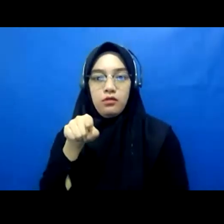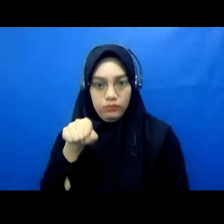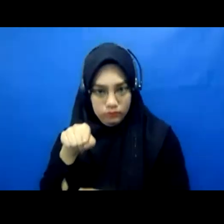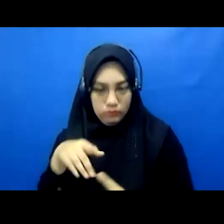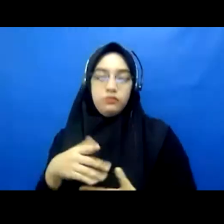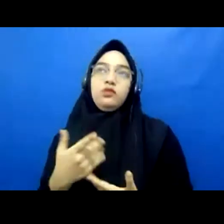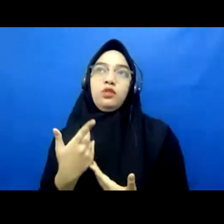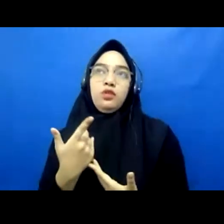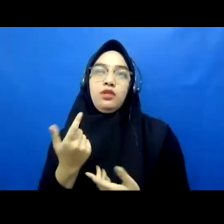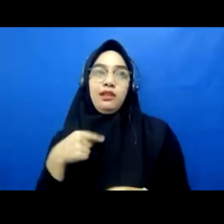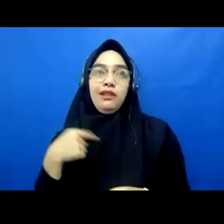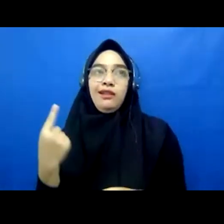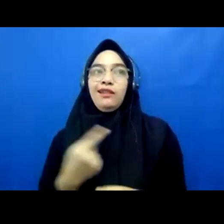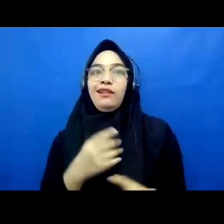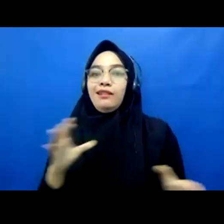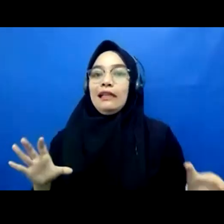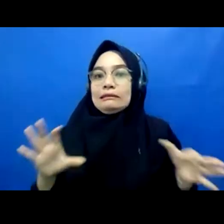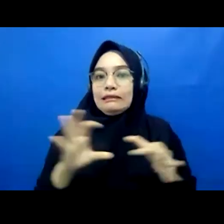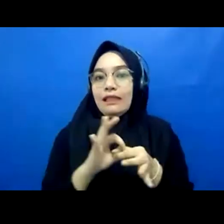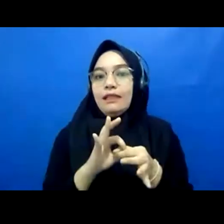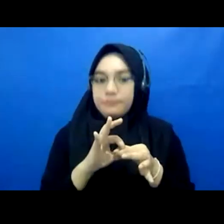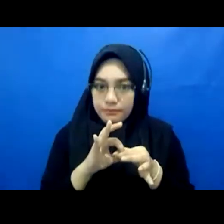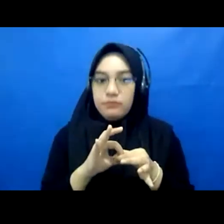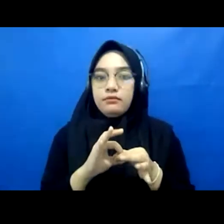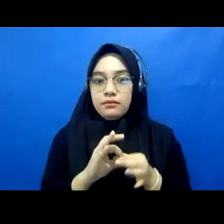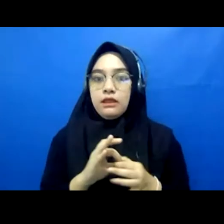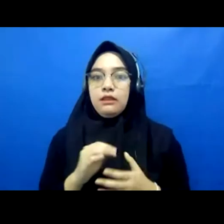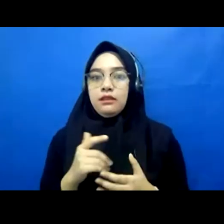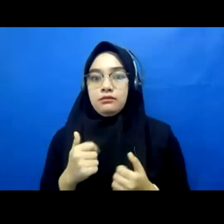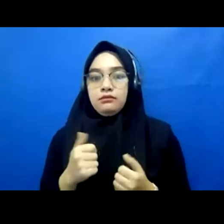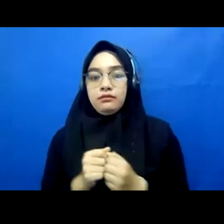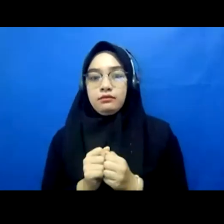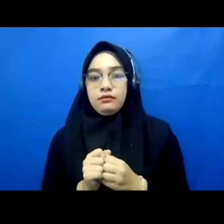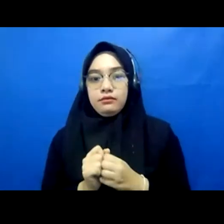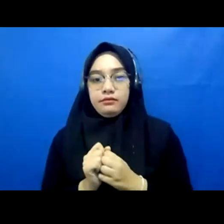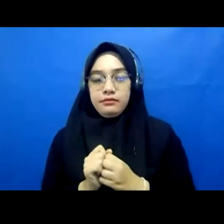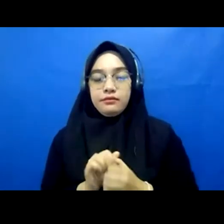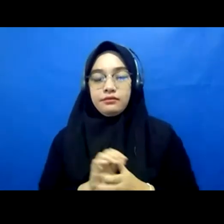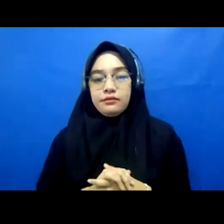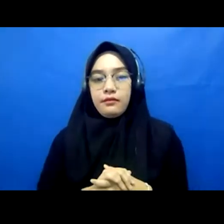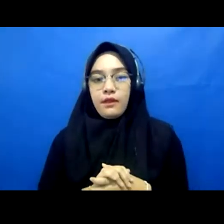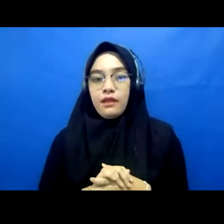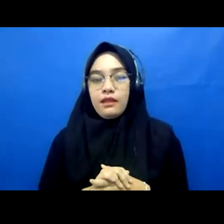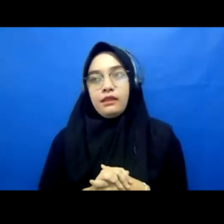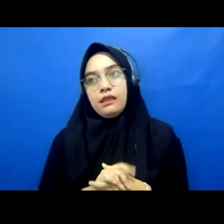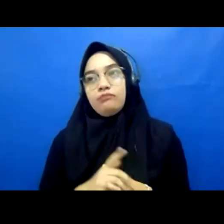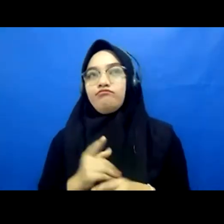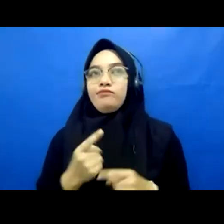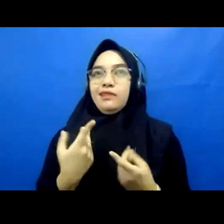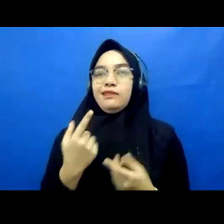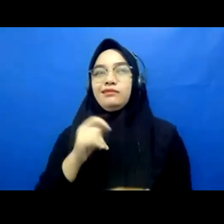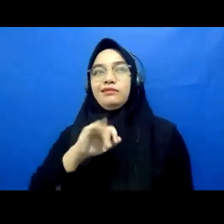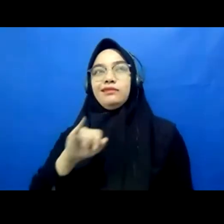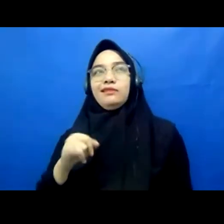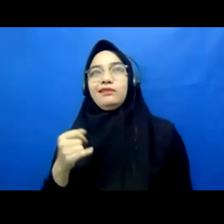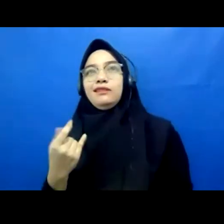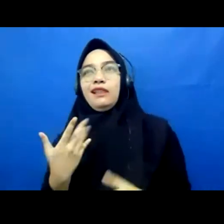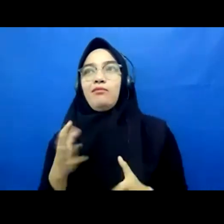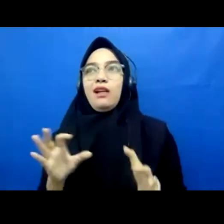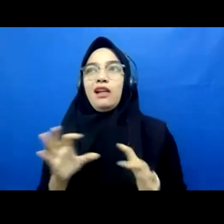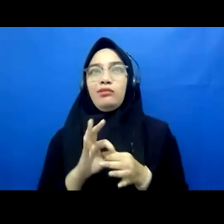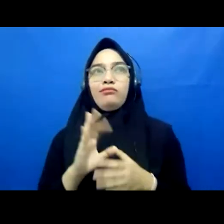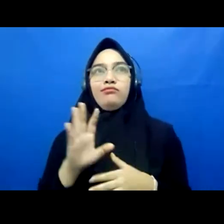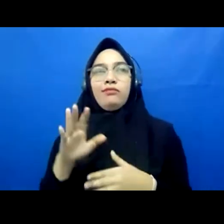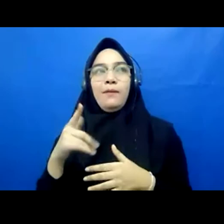supporting. But our graduates didn't want to leave. So we had to rethink the model entirely. And